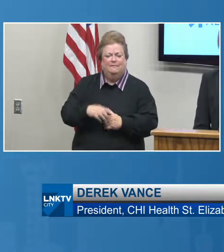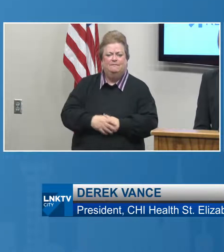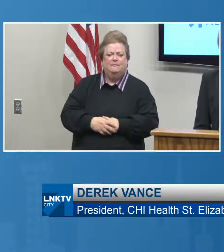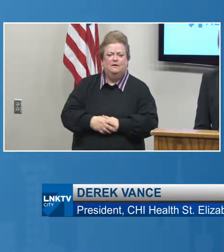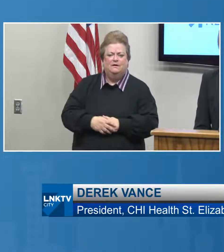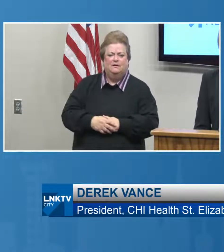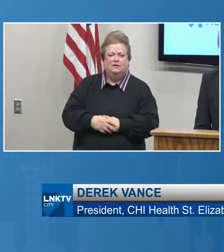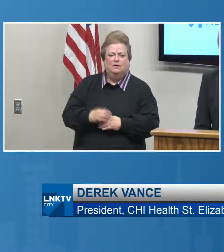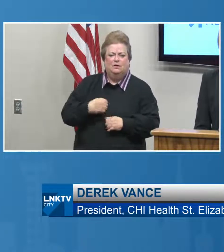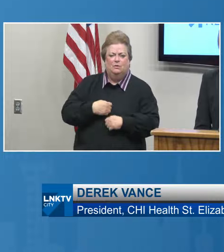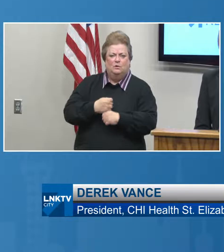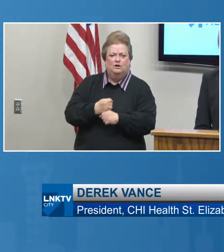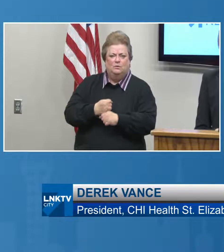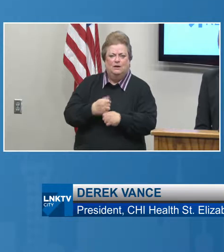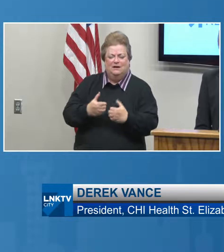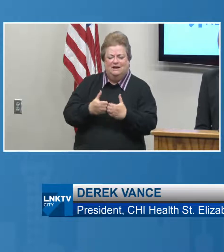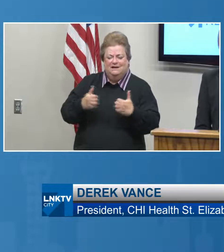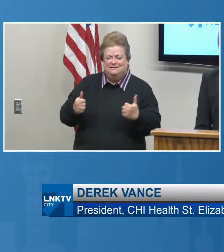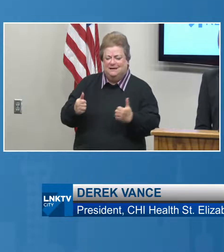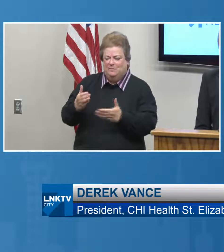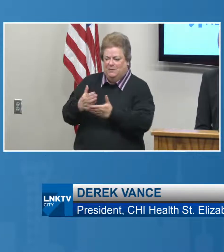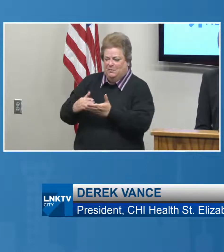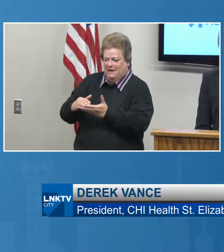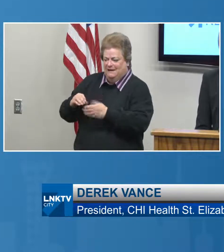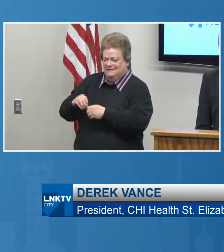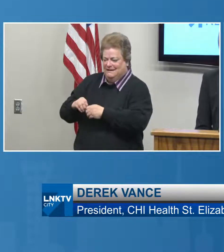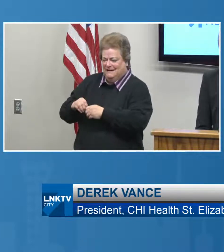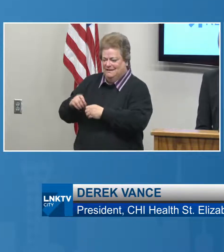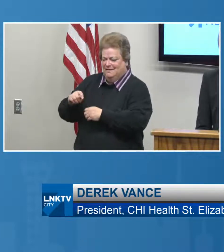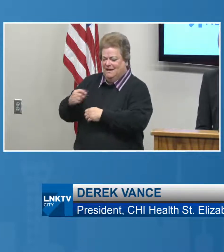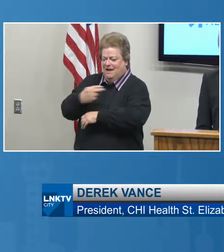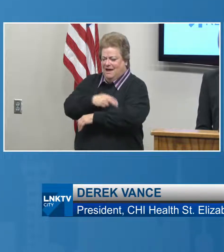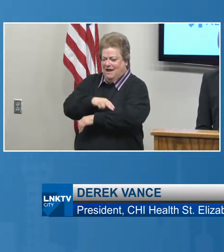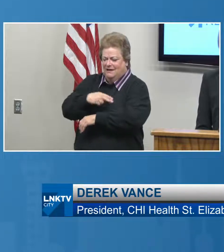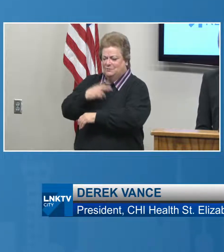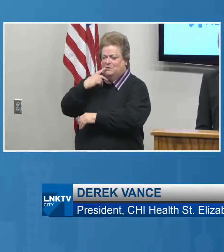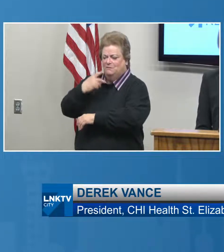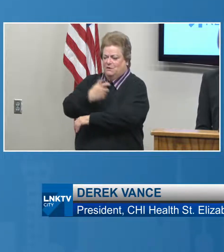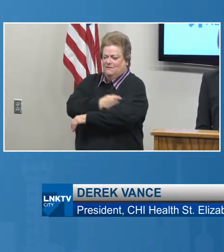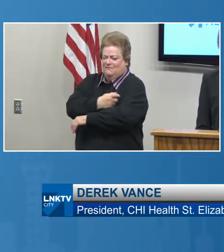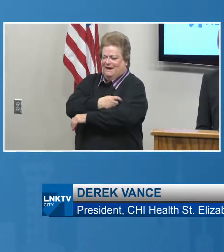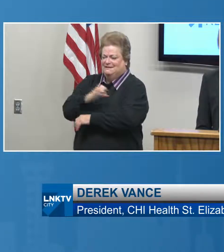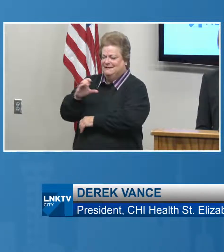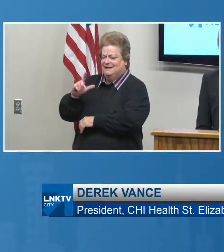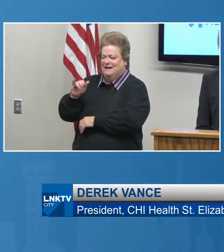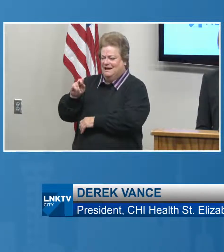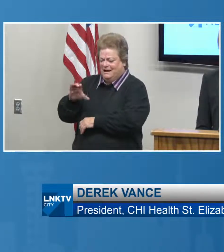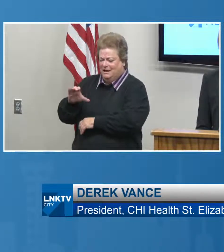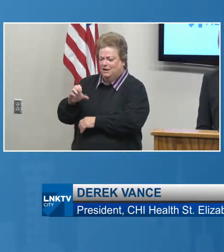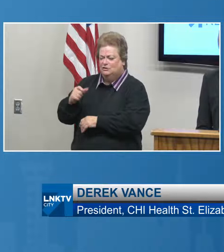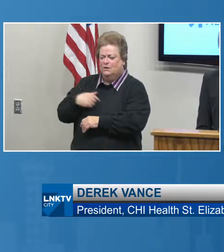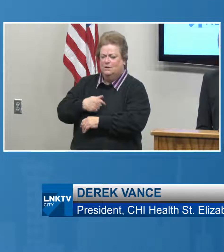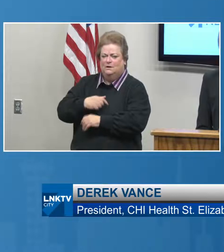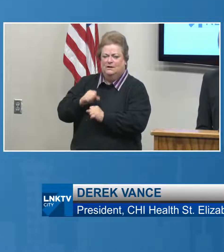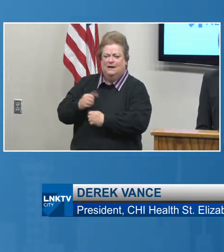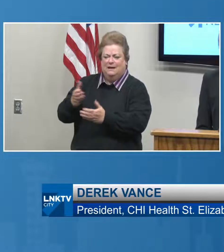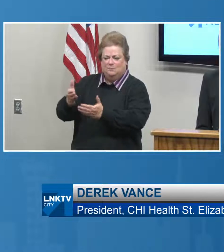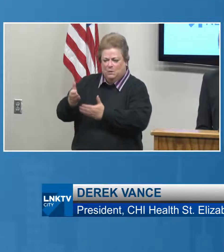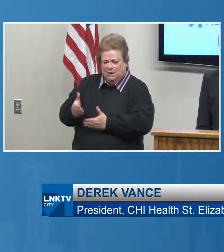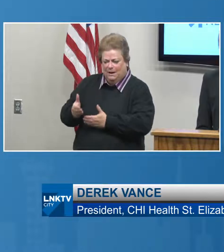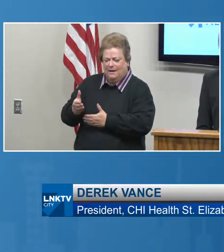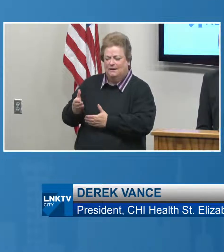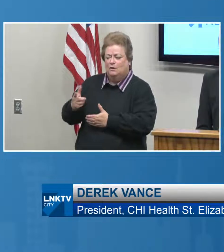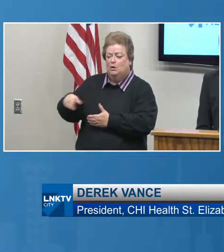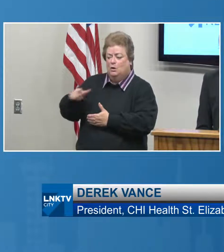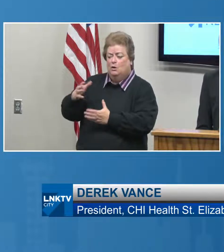We've created a separate space at St. Elizabeth and Nebraska Heart for vaccine clinics where we can bring as many that are